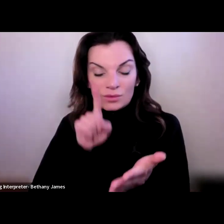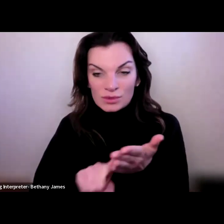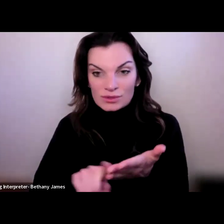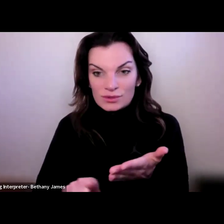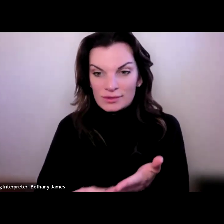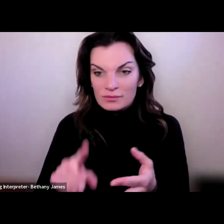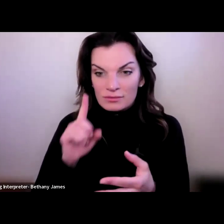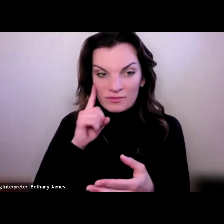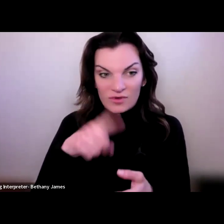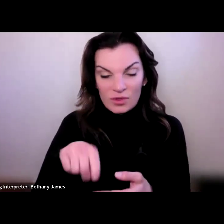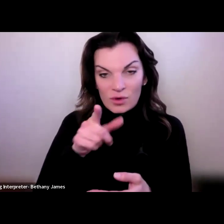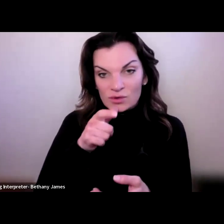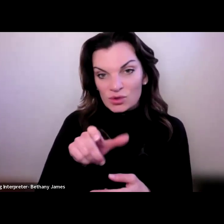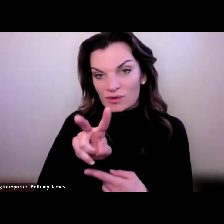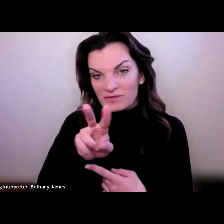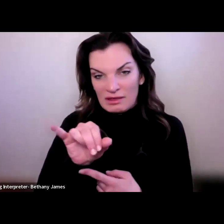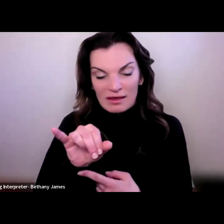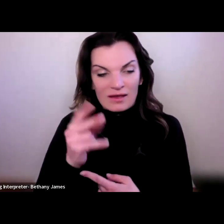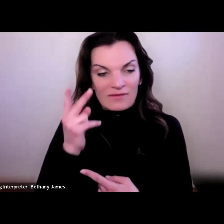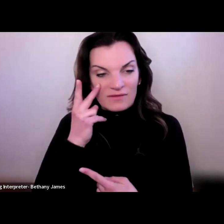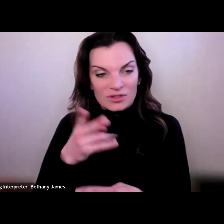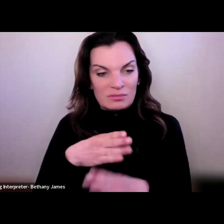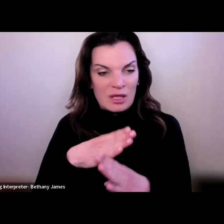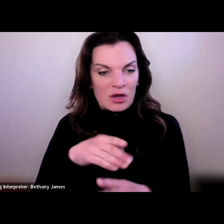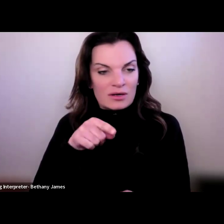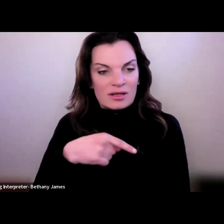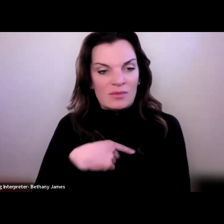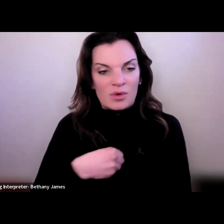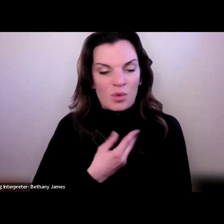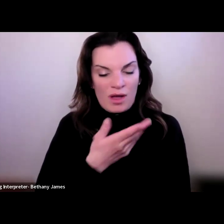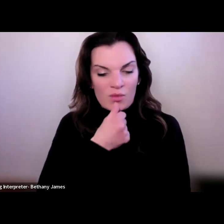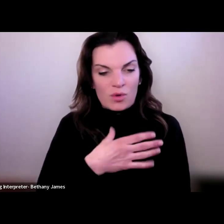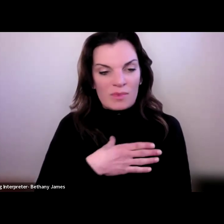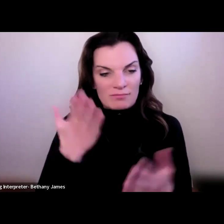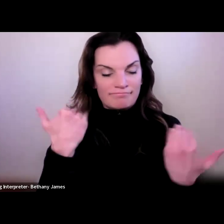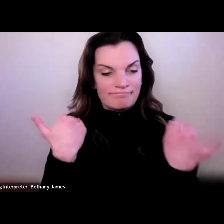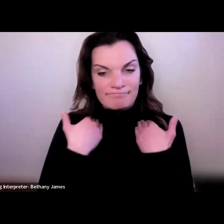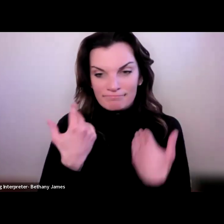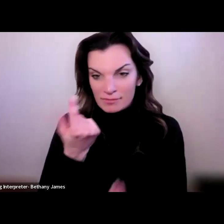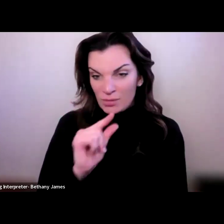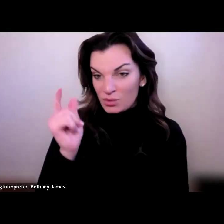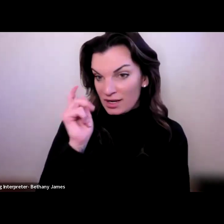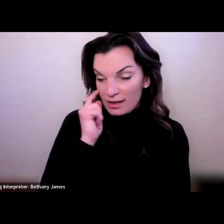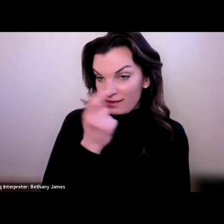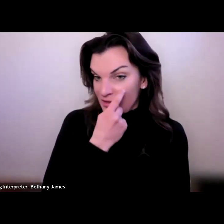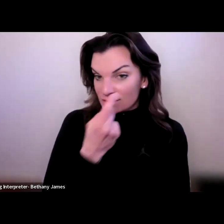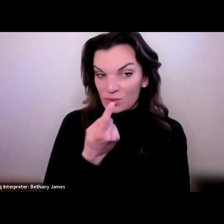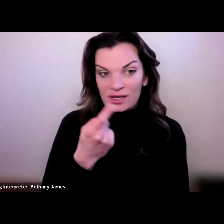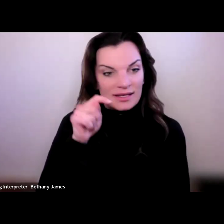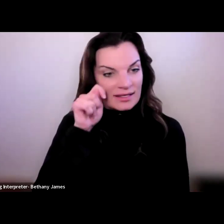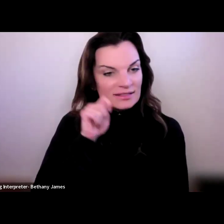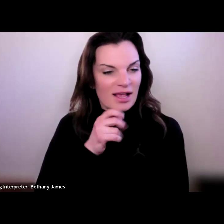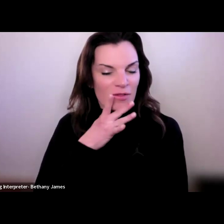For the visually impaired, I am a white woman with shoulder length blonde hair and green eyes wearing a tan colored